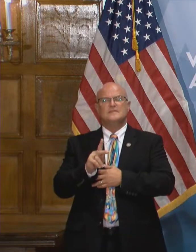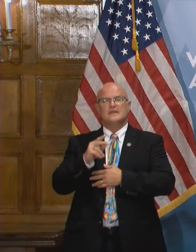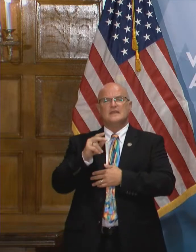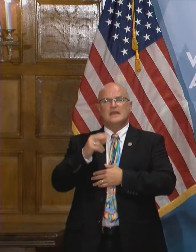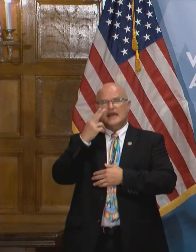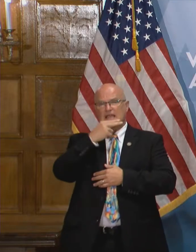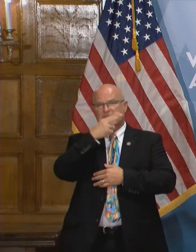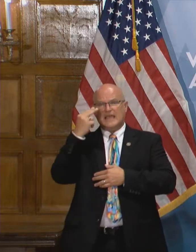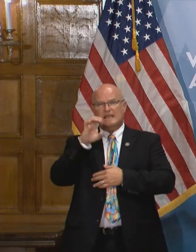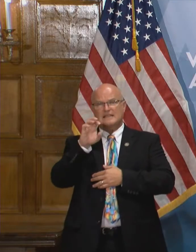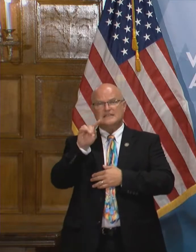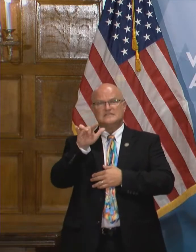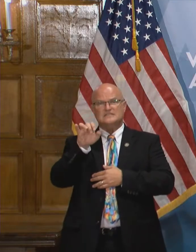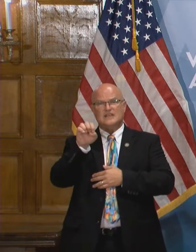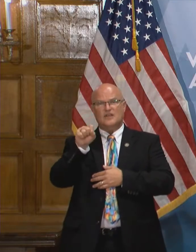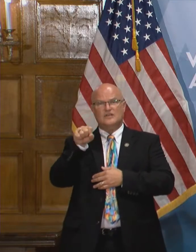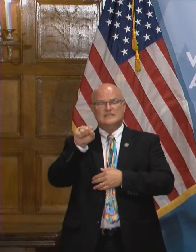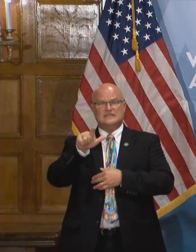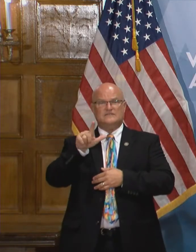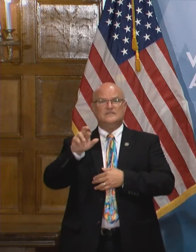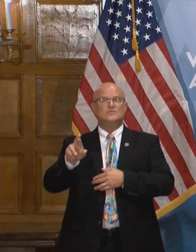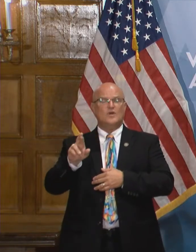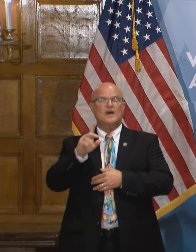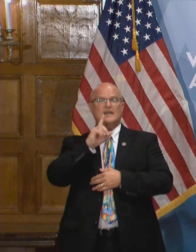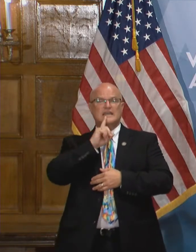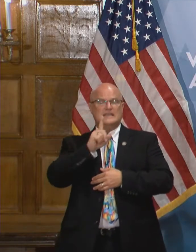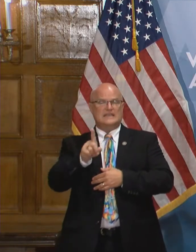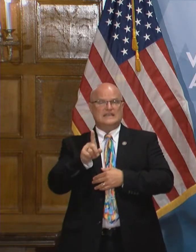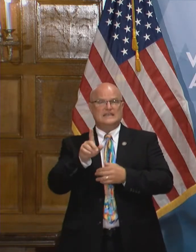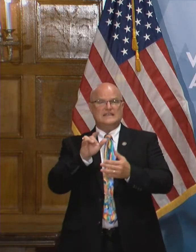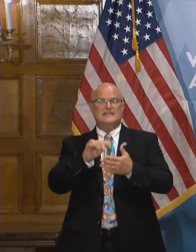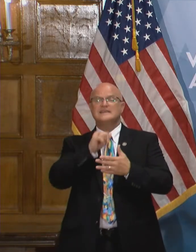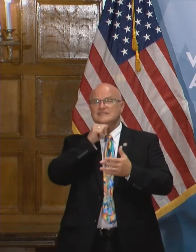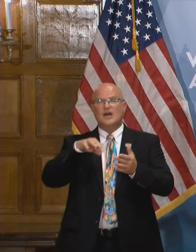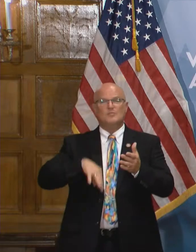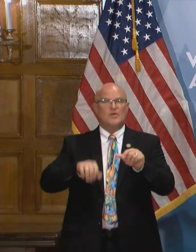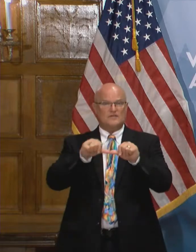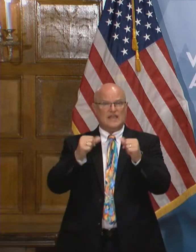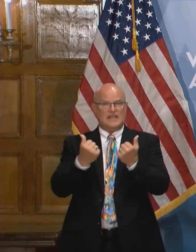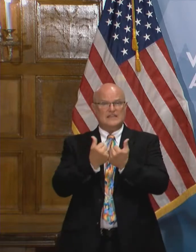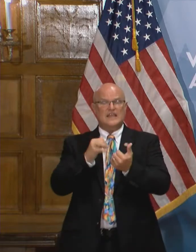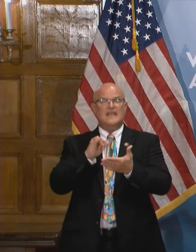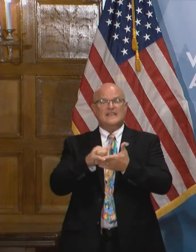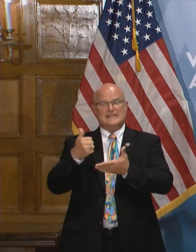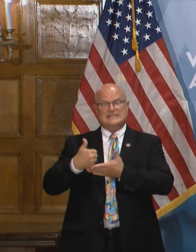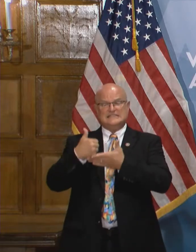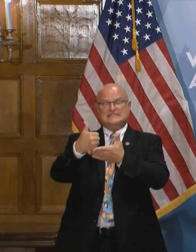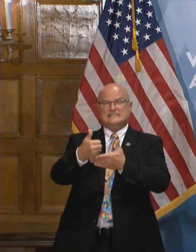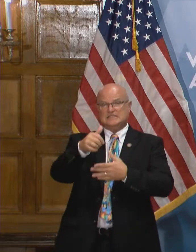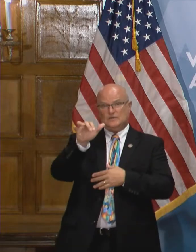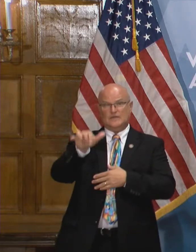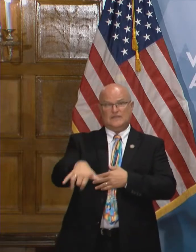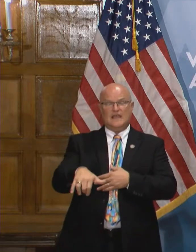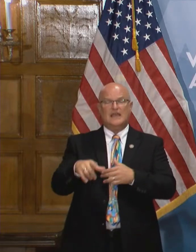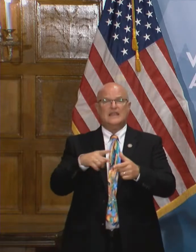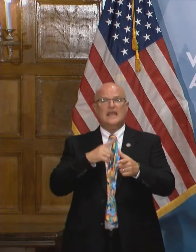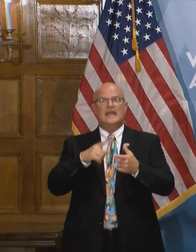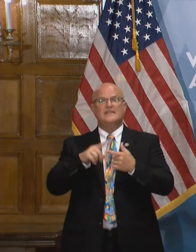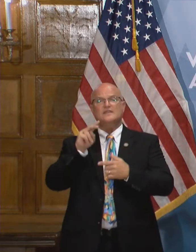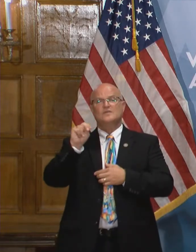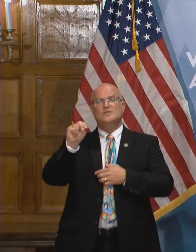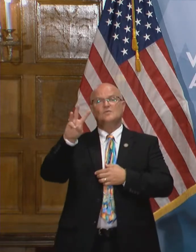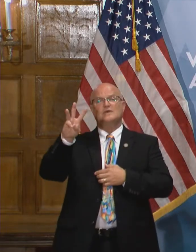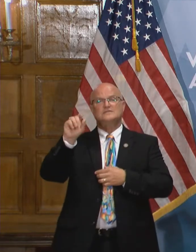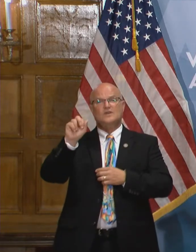Catholic Charities of Little Rock is the nonprofit agencies that are assisting in that, and then in